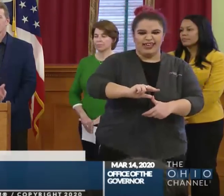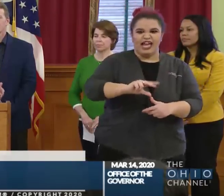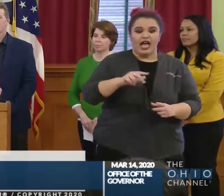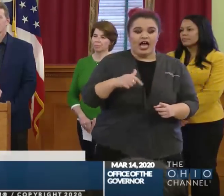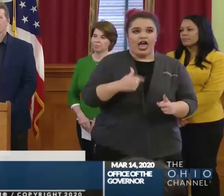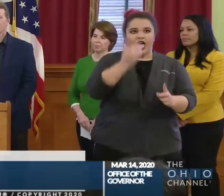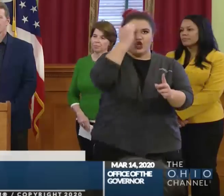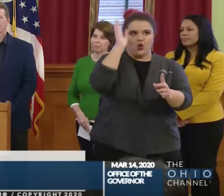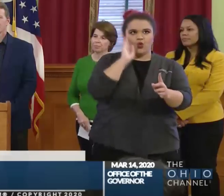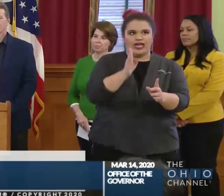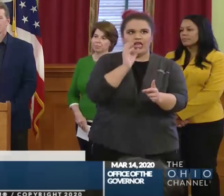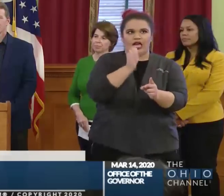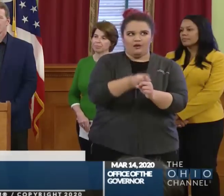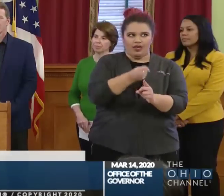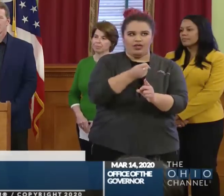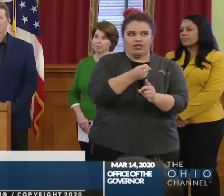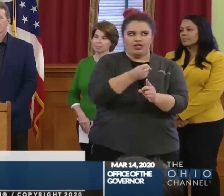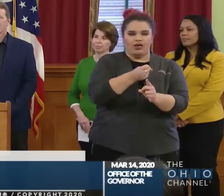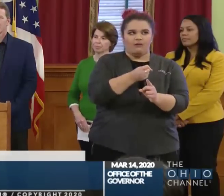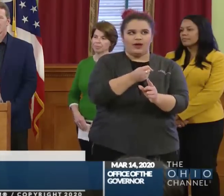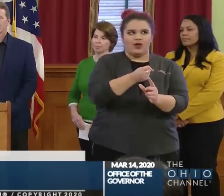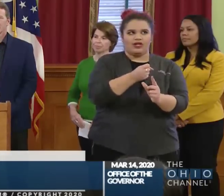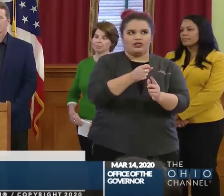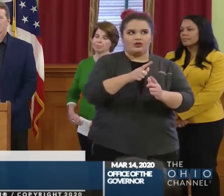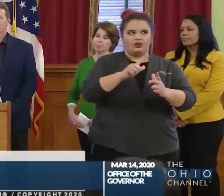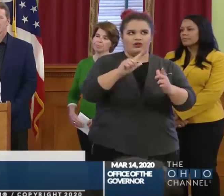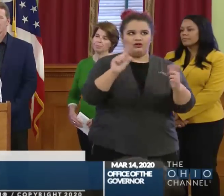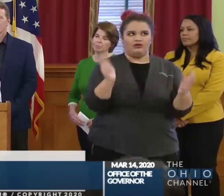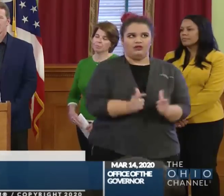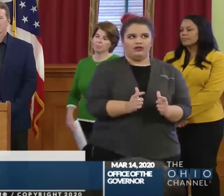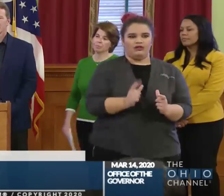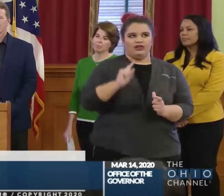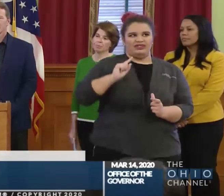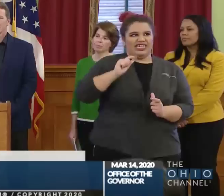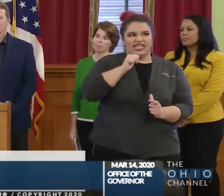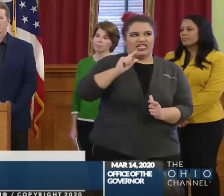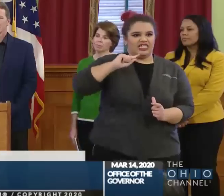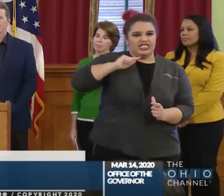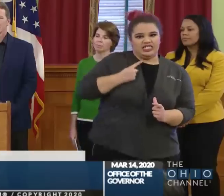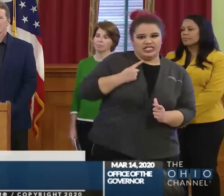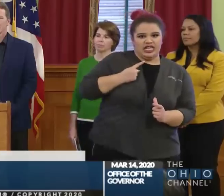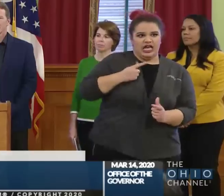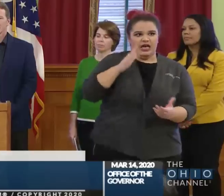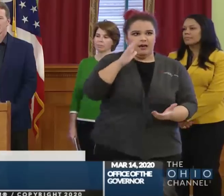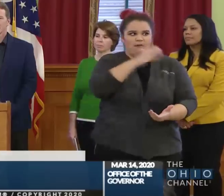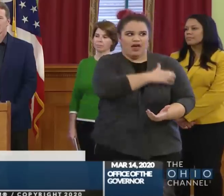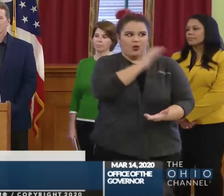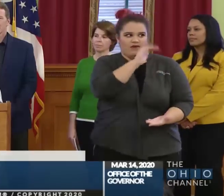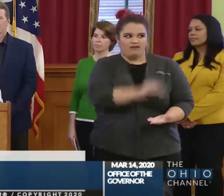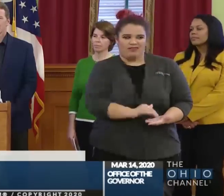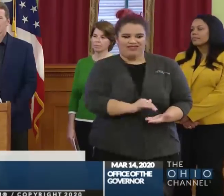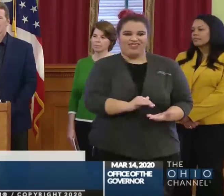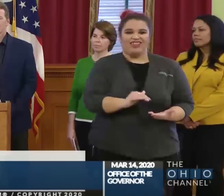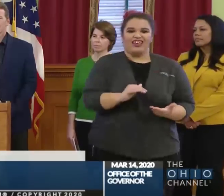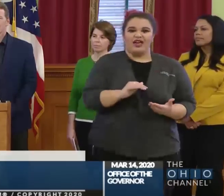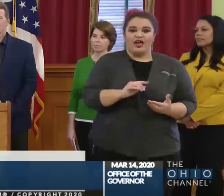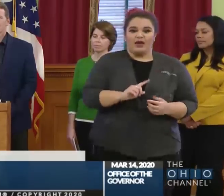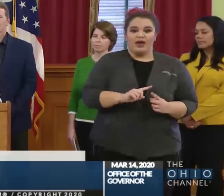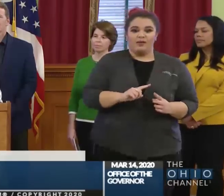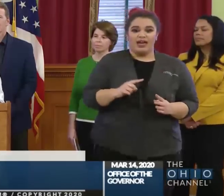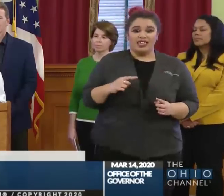going to not be one. I want it to be a smaller tsunami, not a big tsunami, but it's coming. And so we're doing everything we can, thinking 5